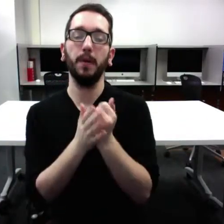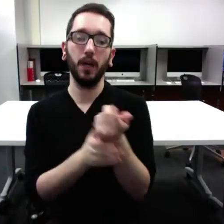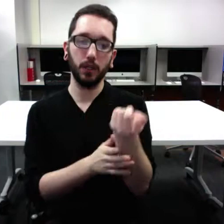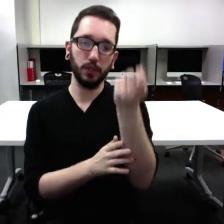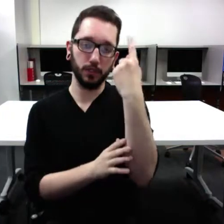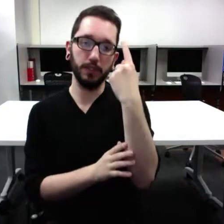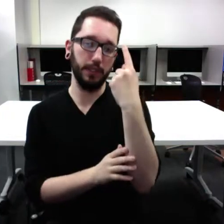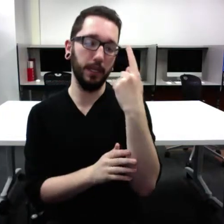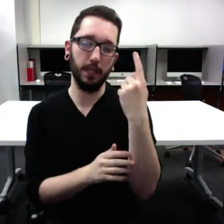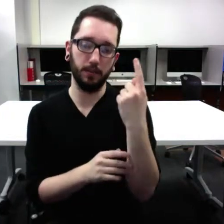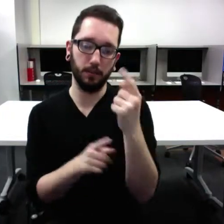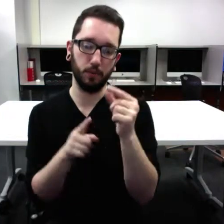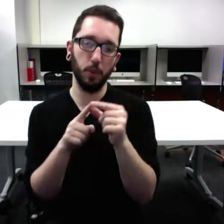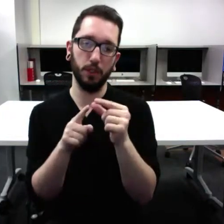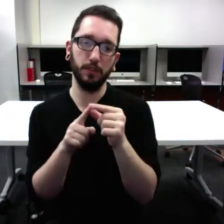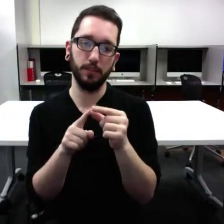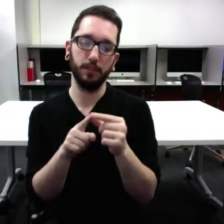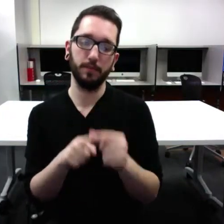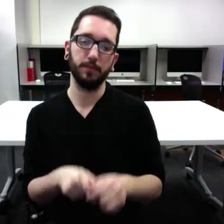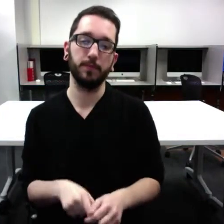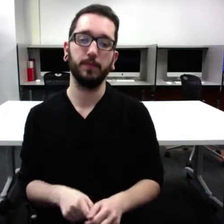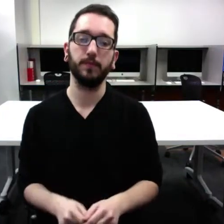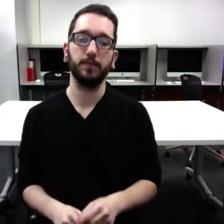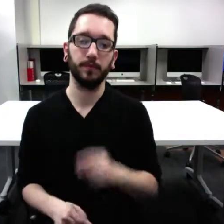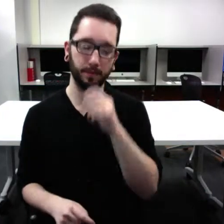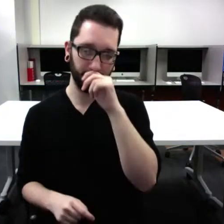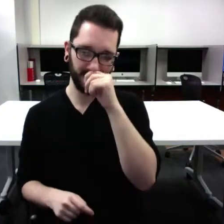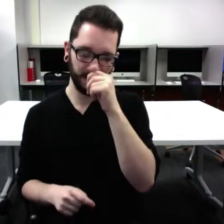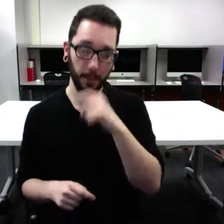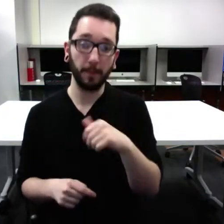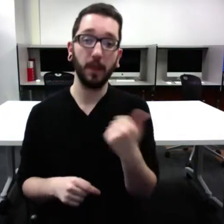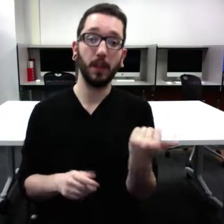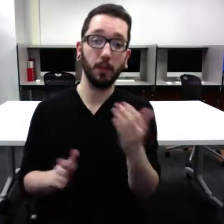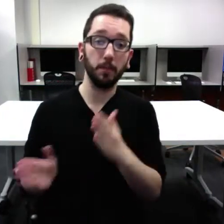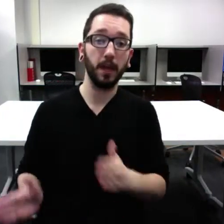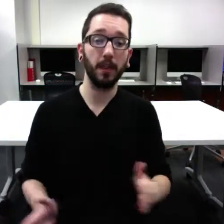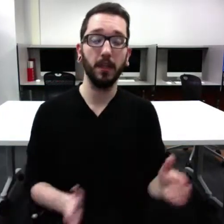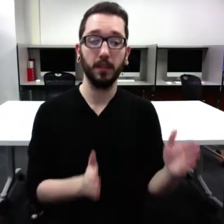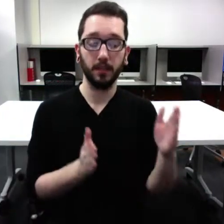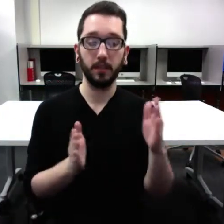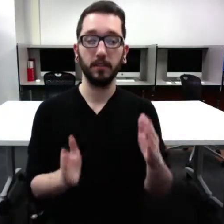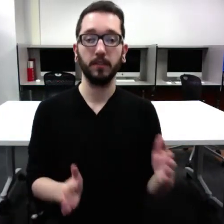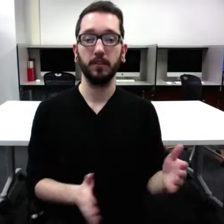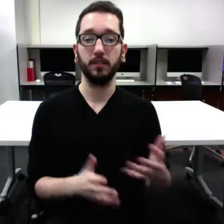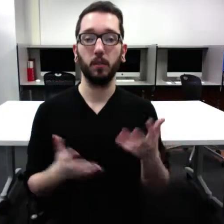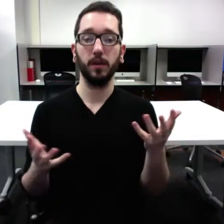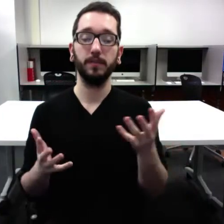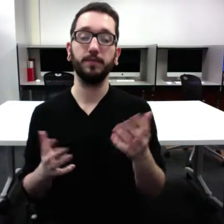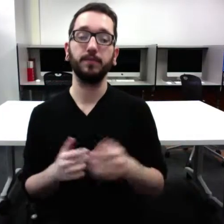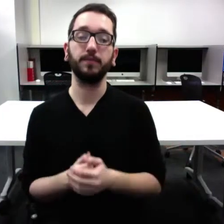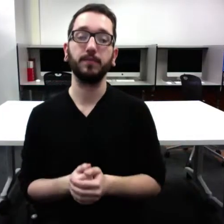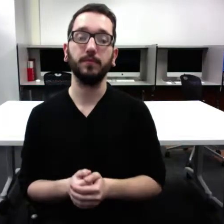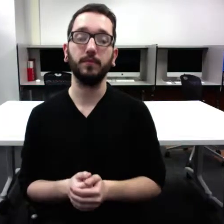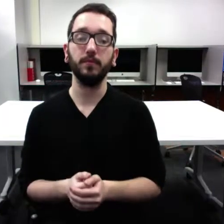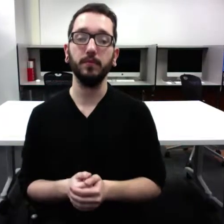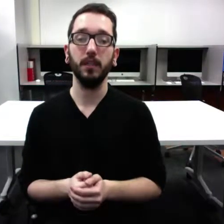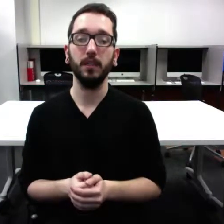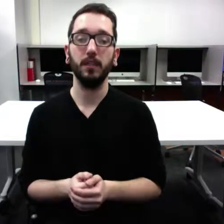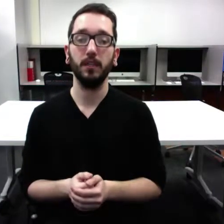before. A very proven method of learning the meaning of prefixes, suffixes, and word roots is by using